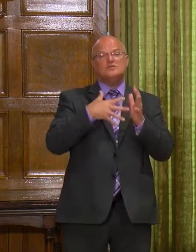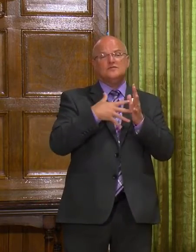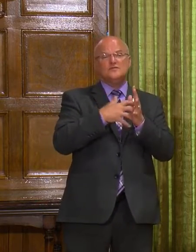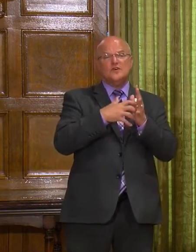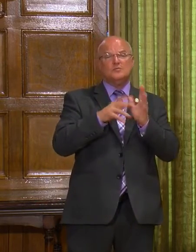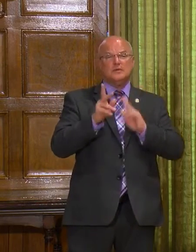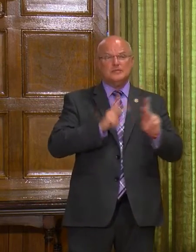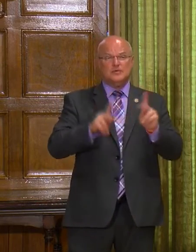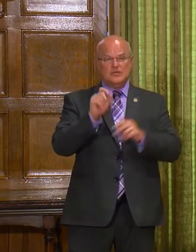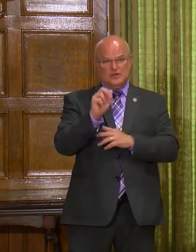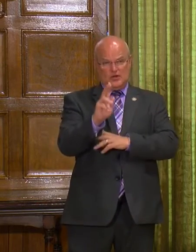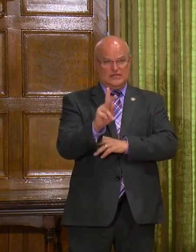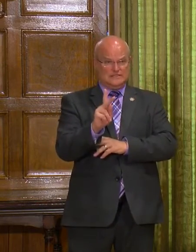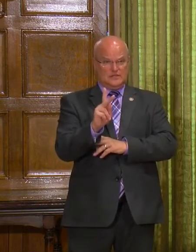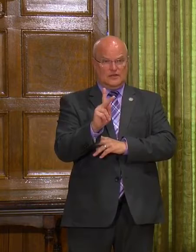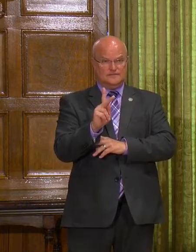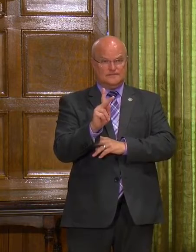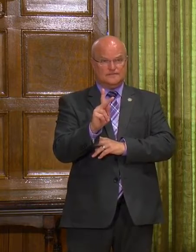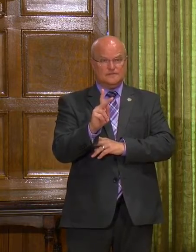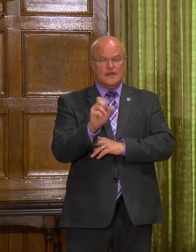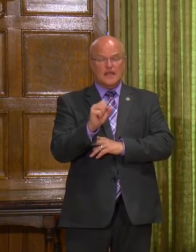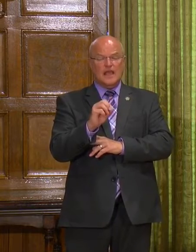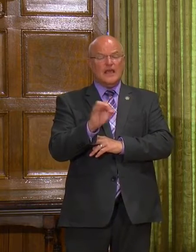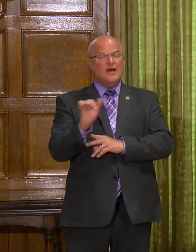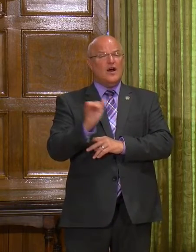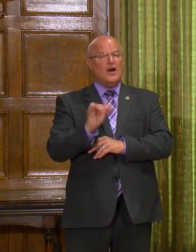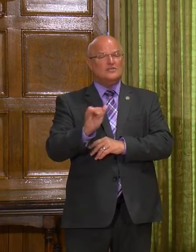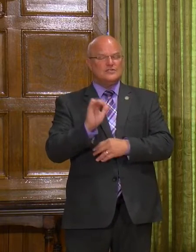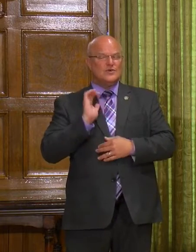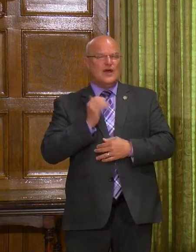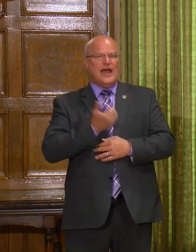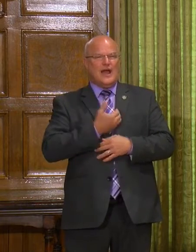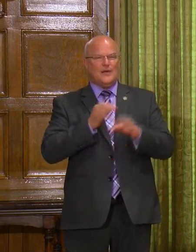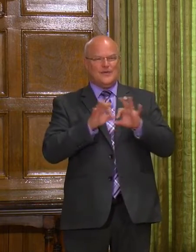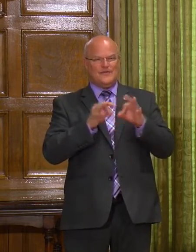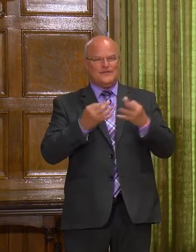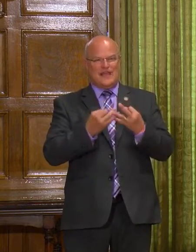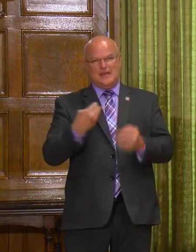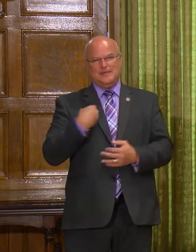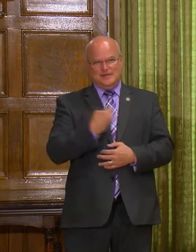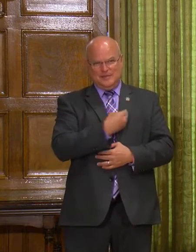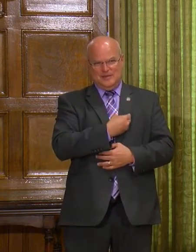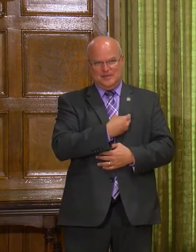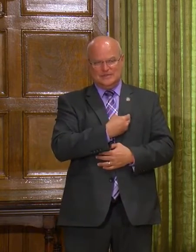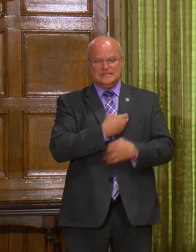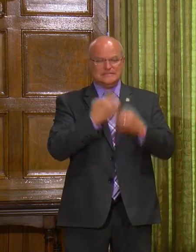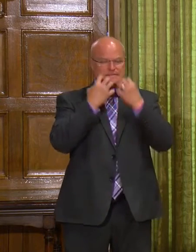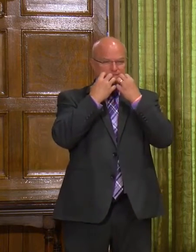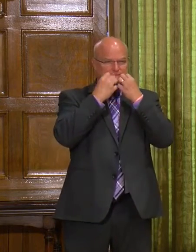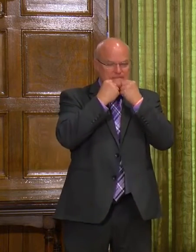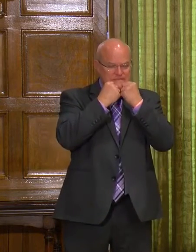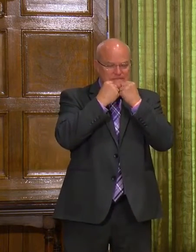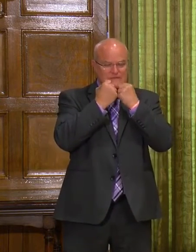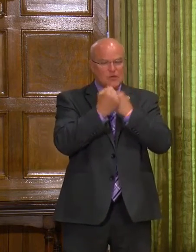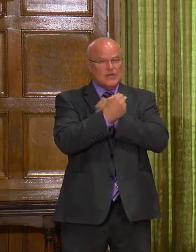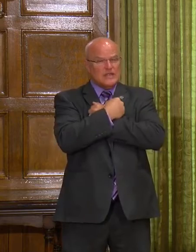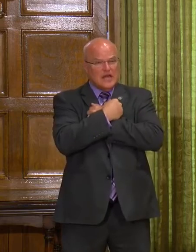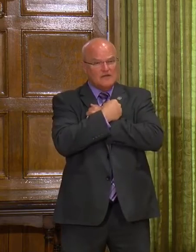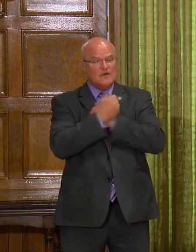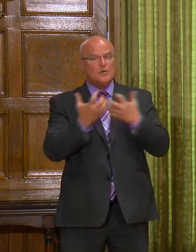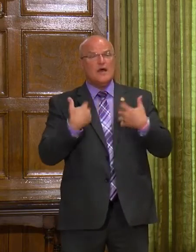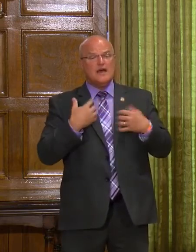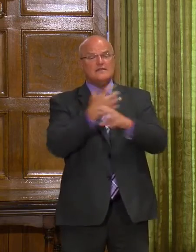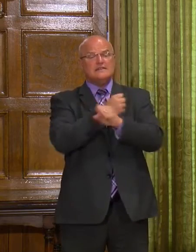vulnerable citizens of Arkansas, and they're also our family members. And so we care for them, we love them, we want them to have a